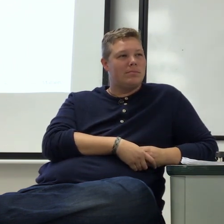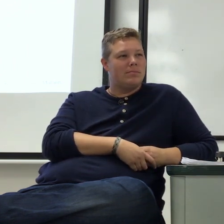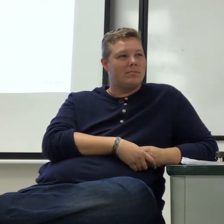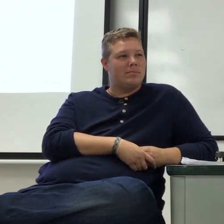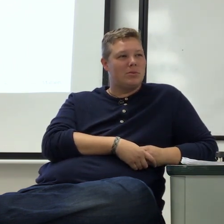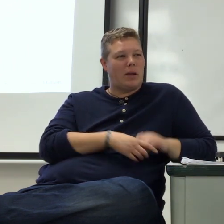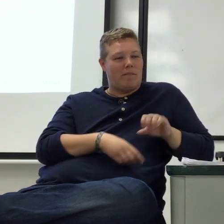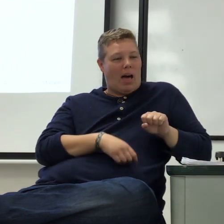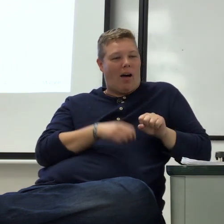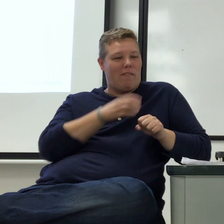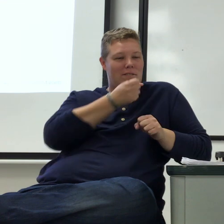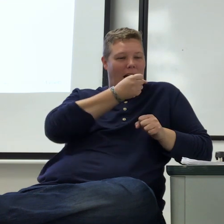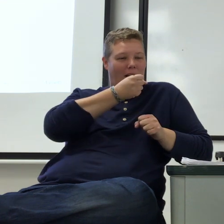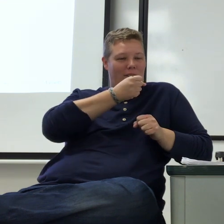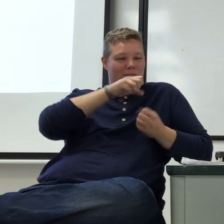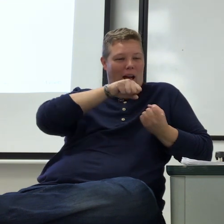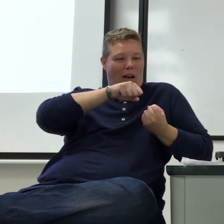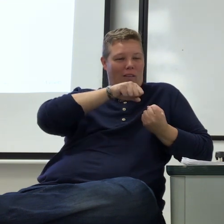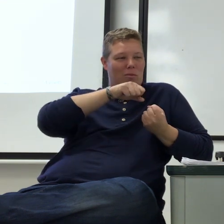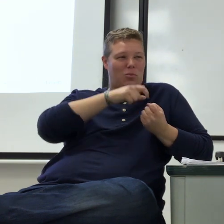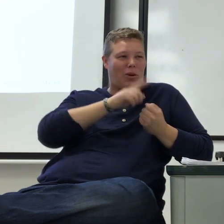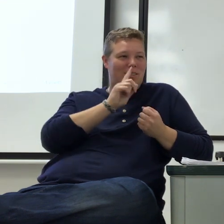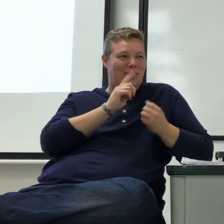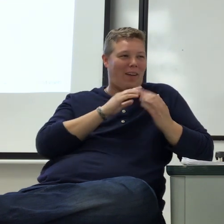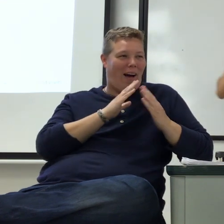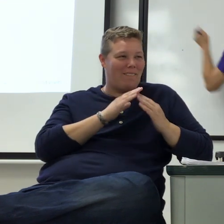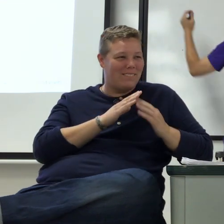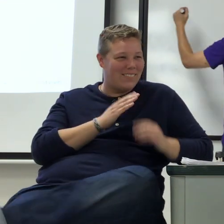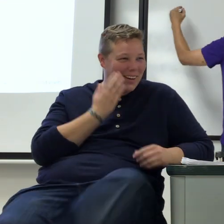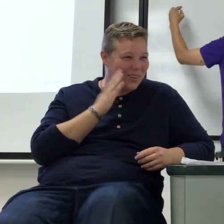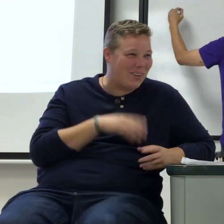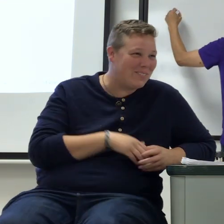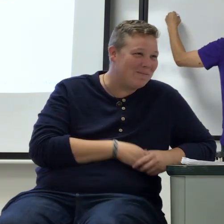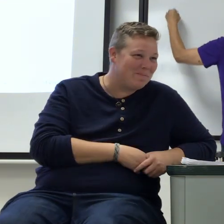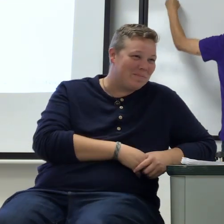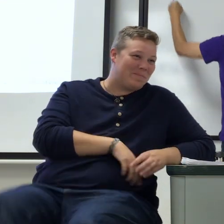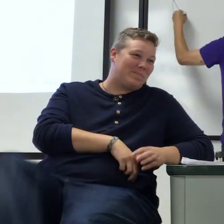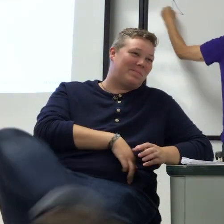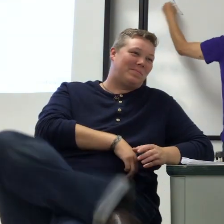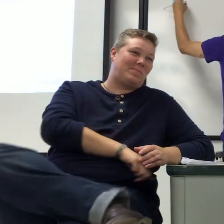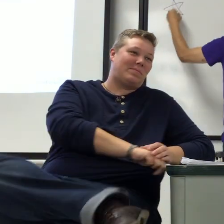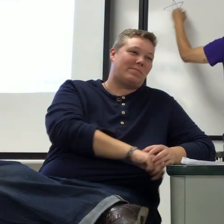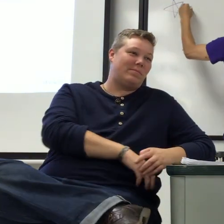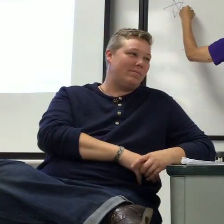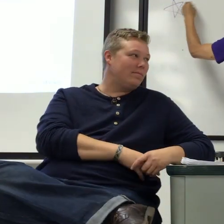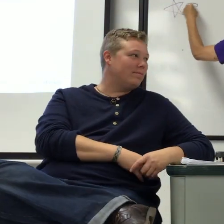diastole. So what I had said was purple star,